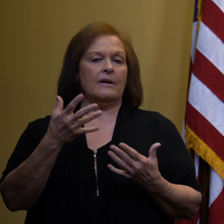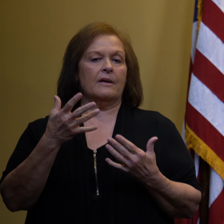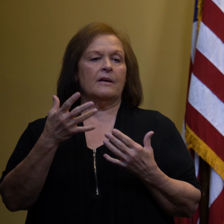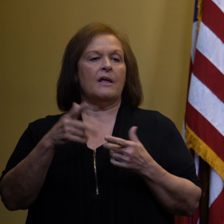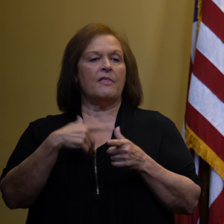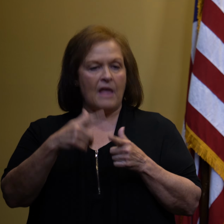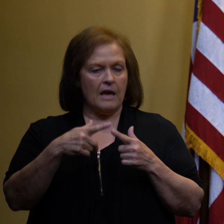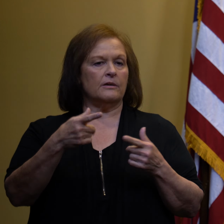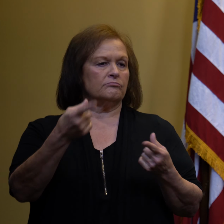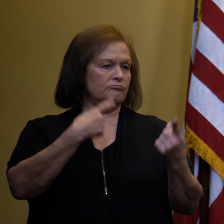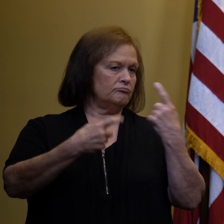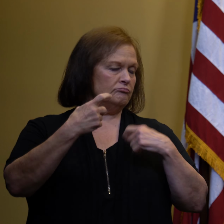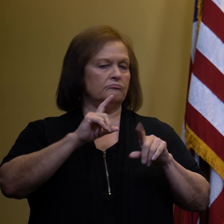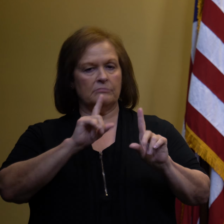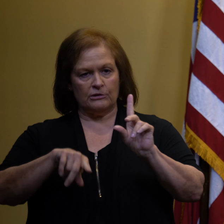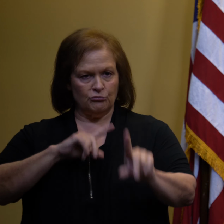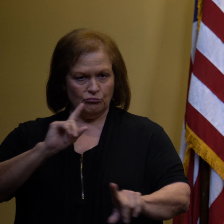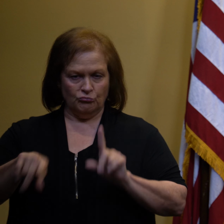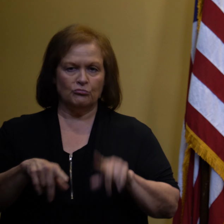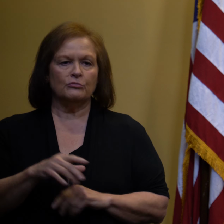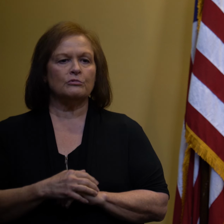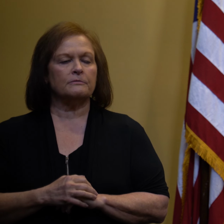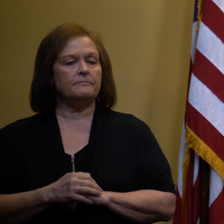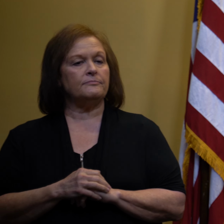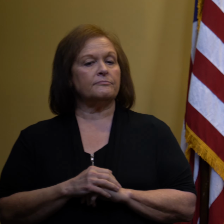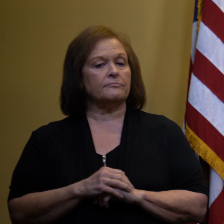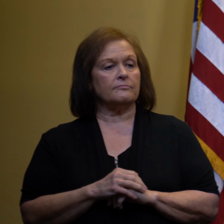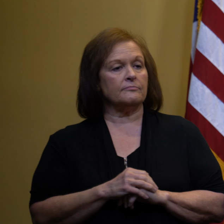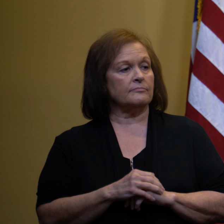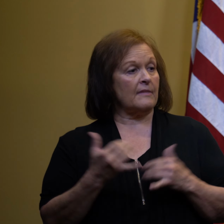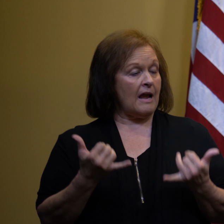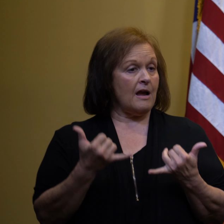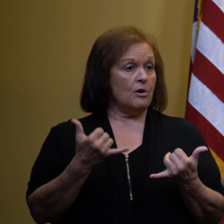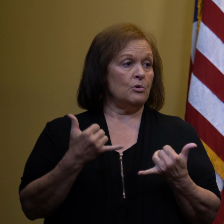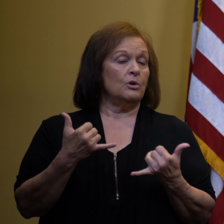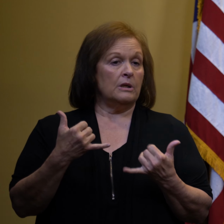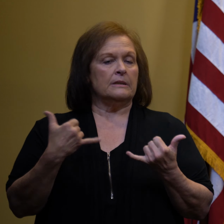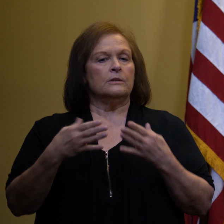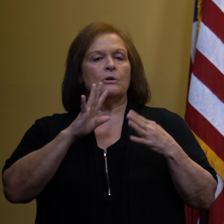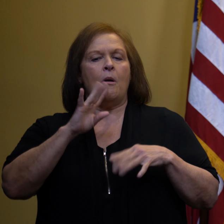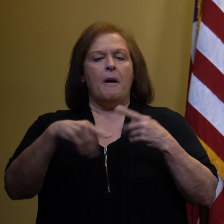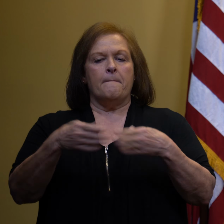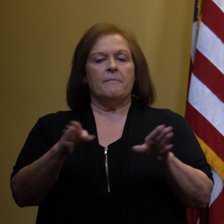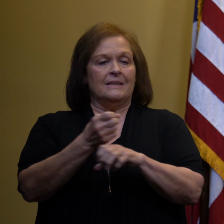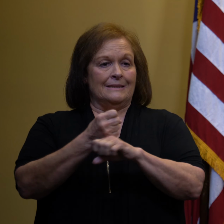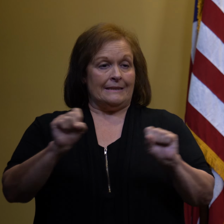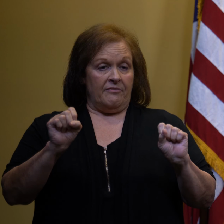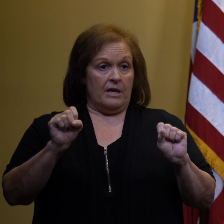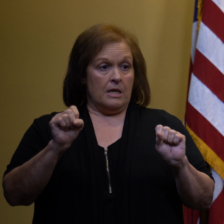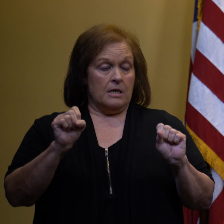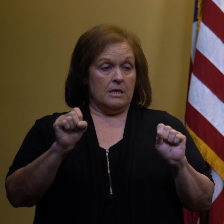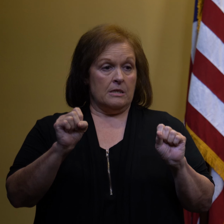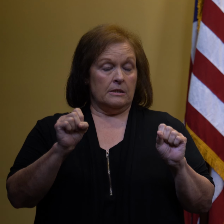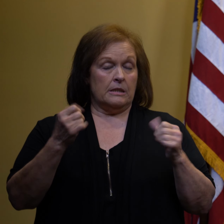go into questions and answers from you all. So with that, I do start with public safety, and